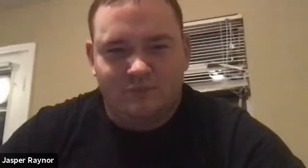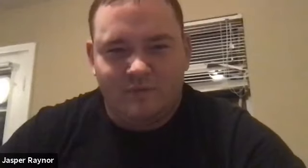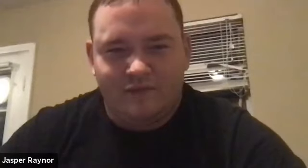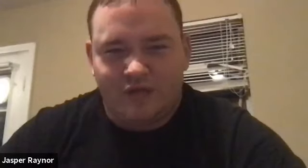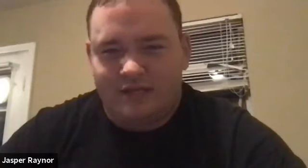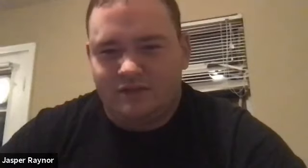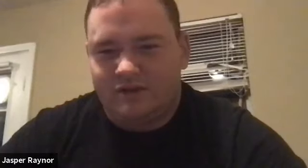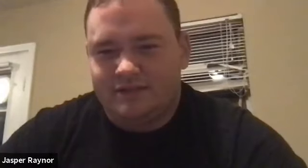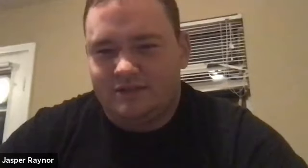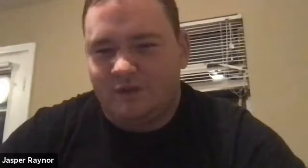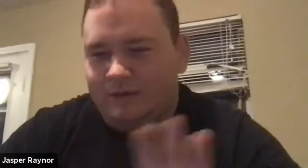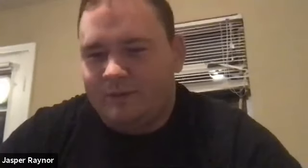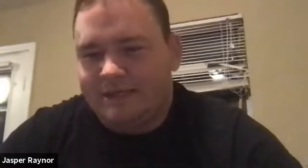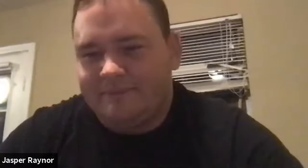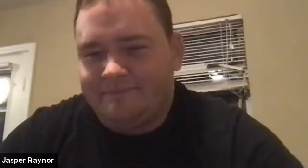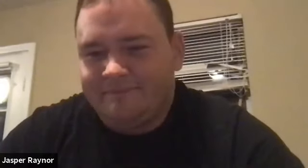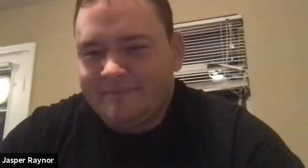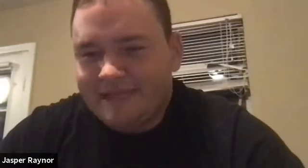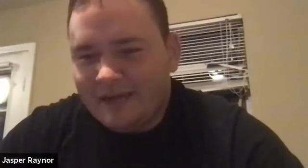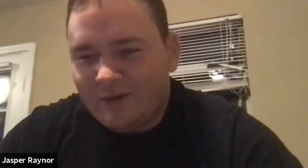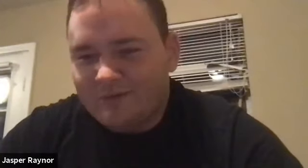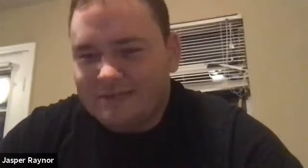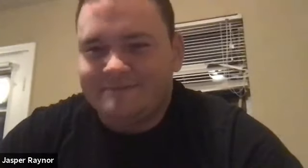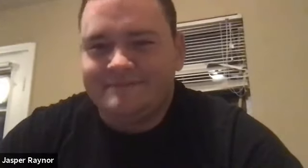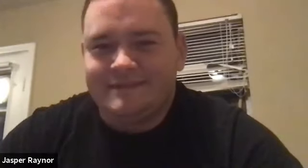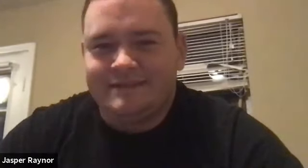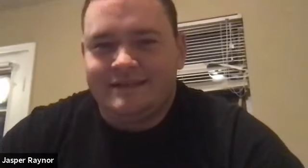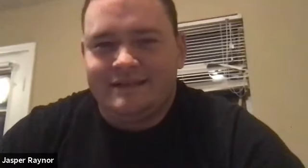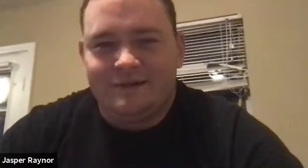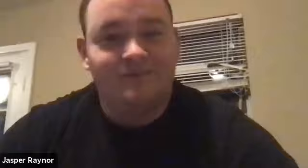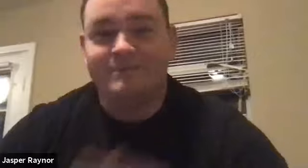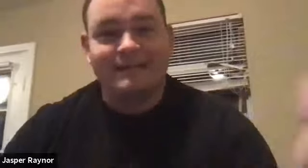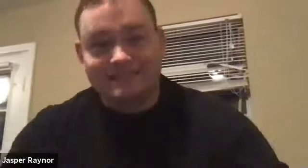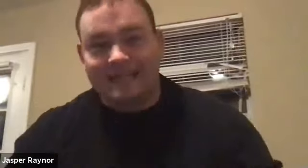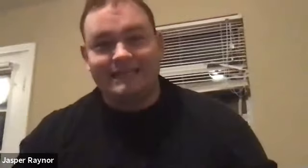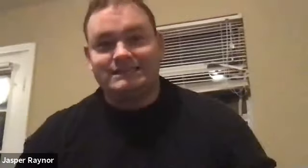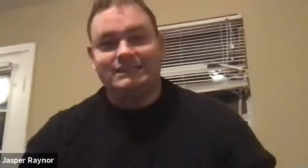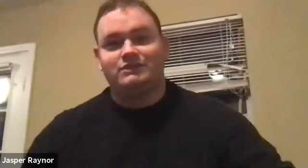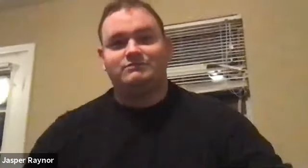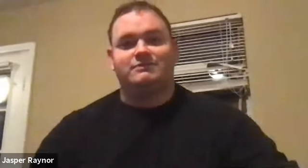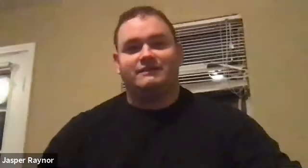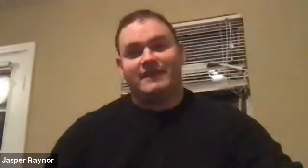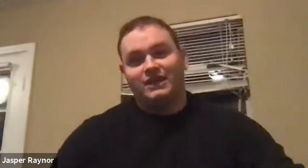movement of her hands already, so you don't have to worry about that. Yeah, cool. Yeah. I don't know if anybody else got kids teaching them, but if they're